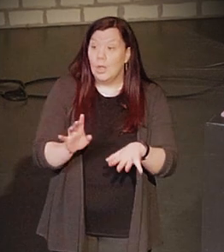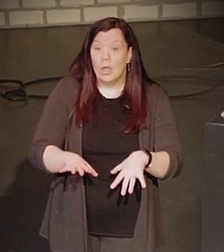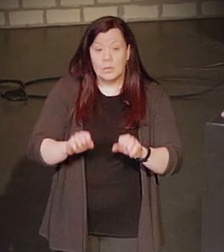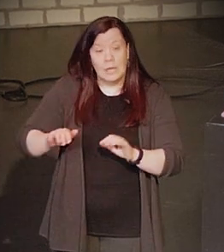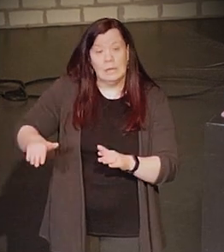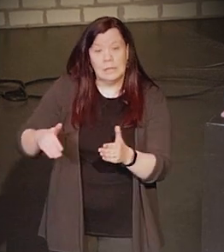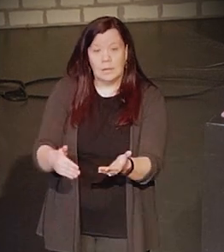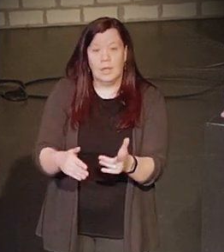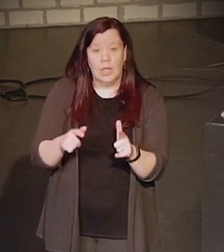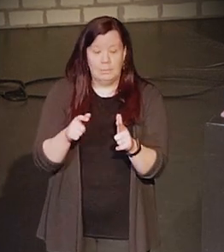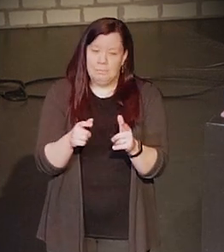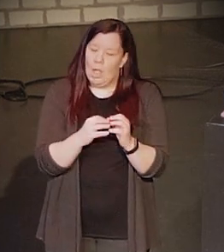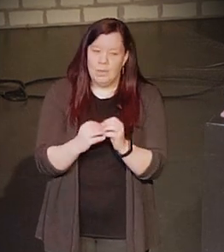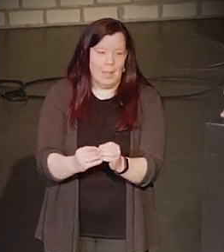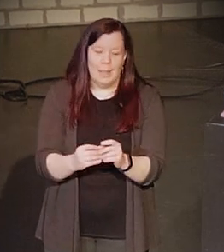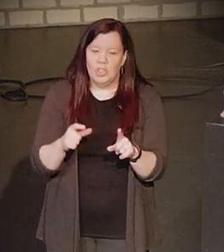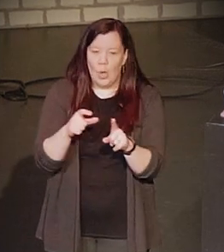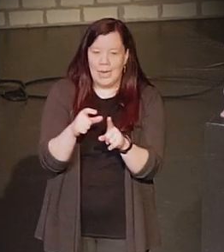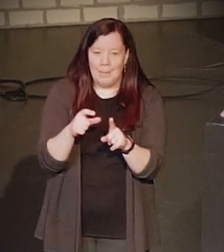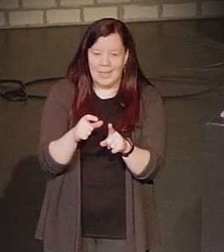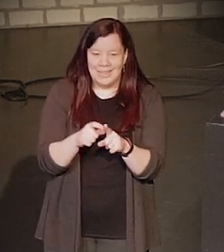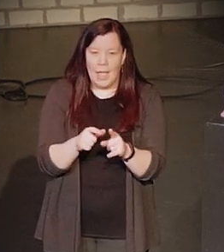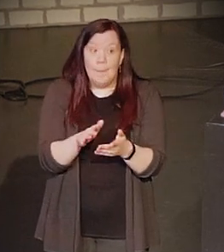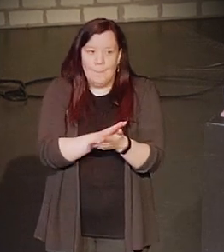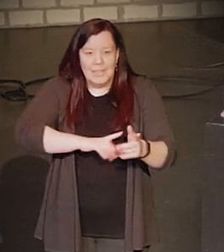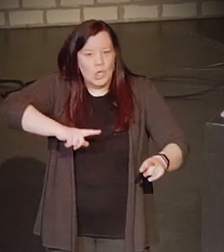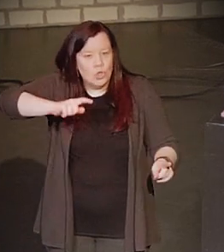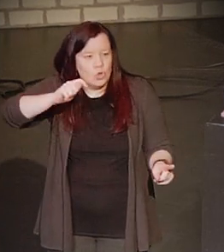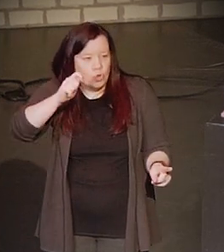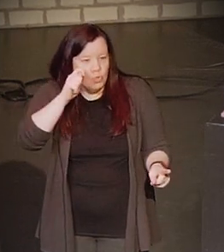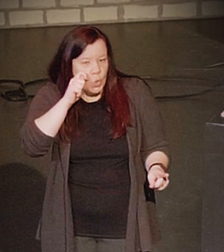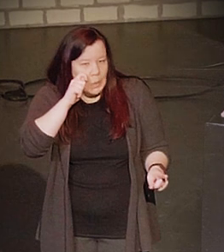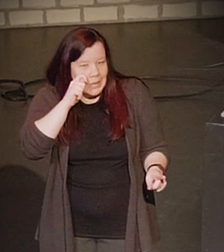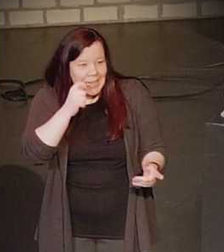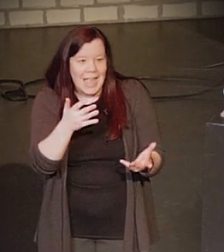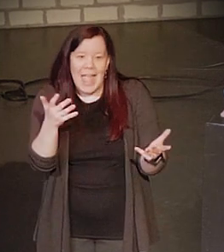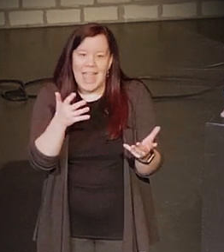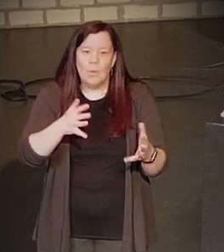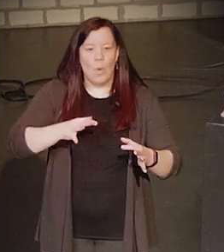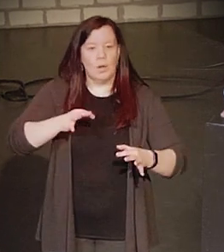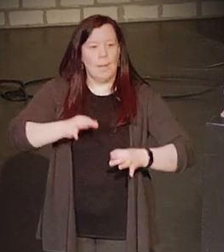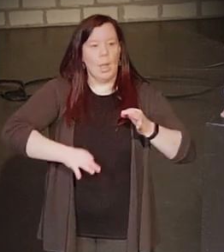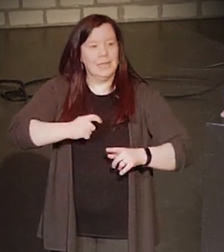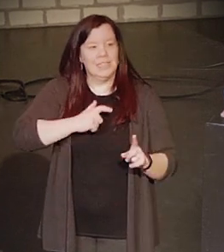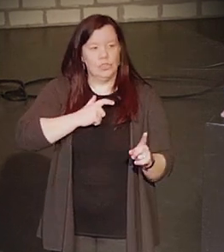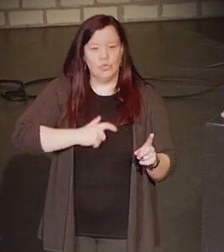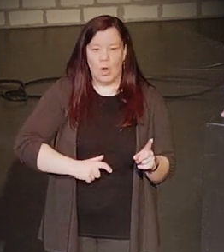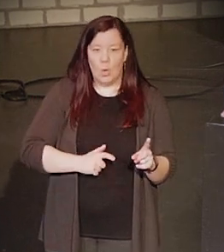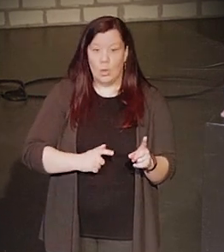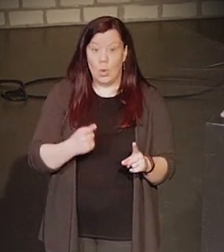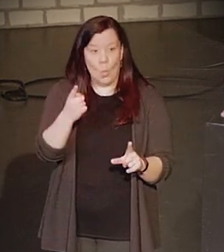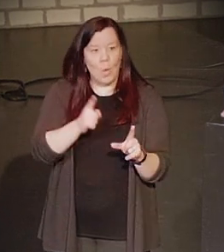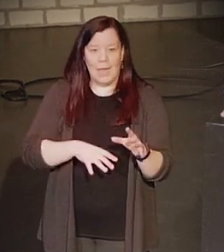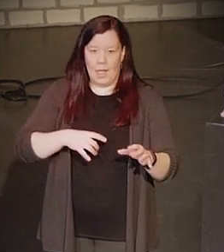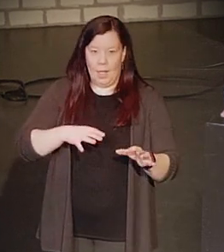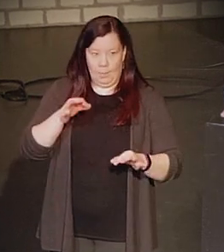as the dokimasia, which is the scrutiny of anyone who held a public office. And at the end of their year of public office, they were